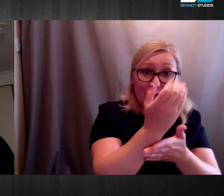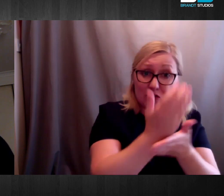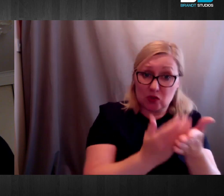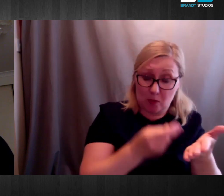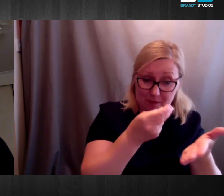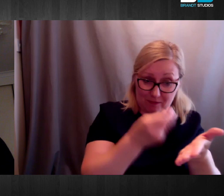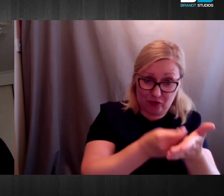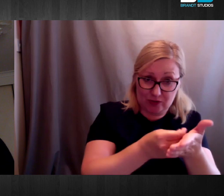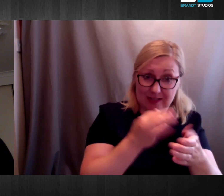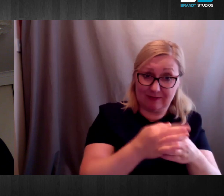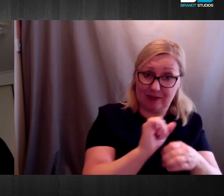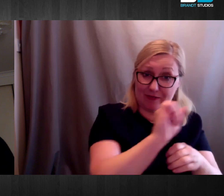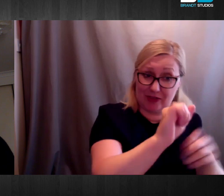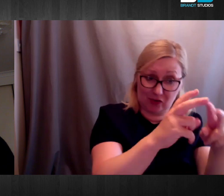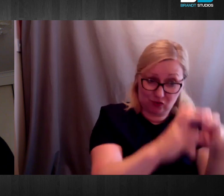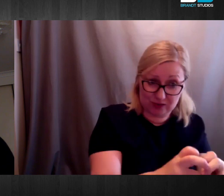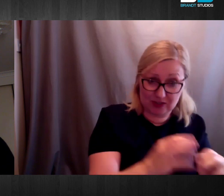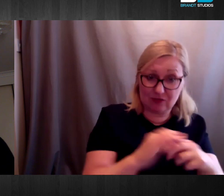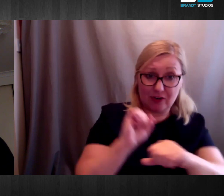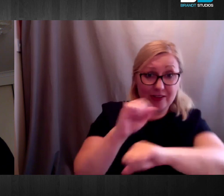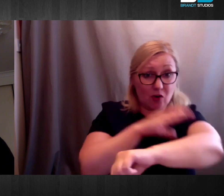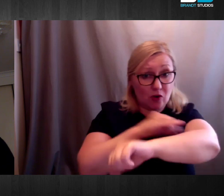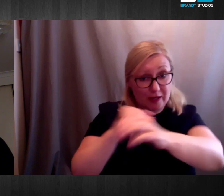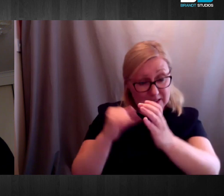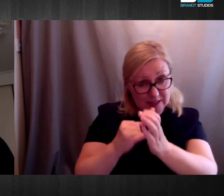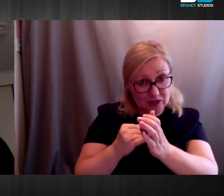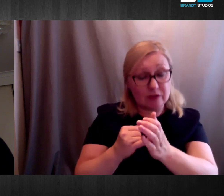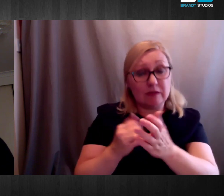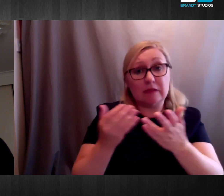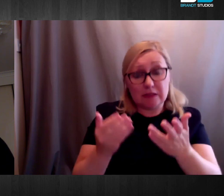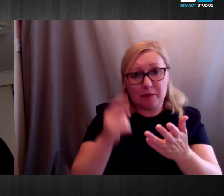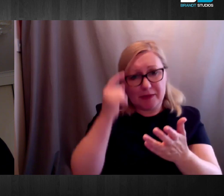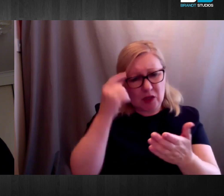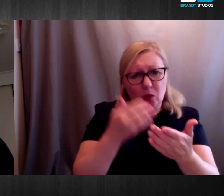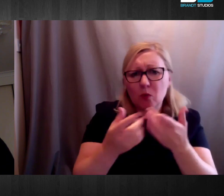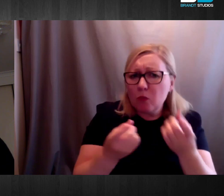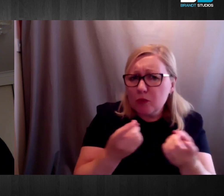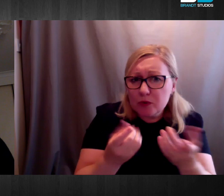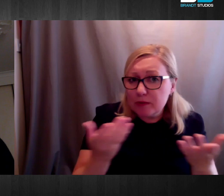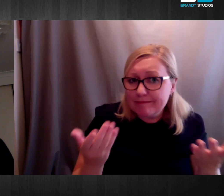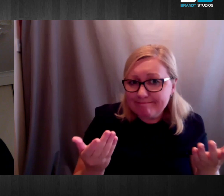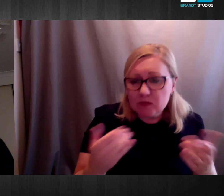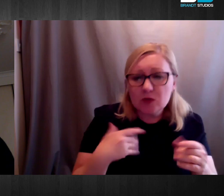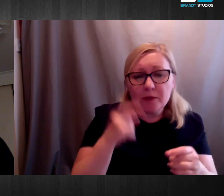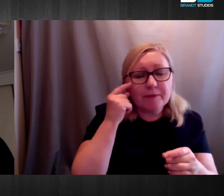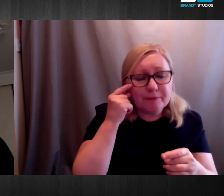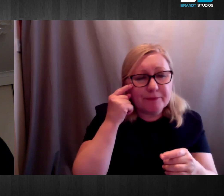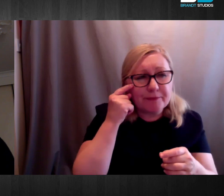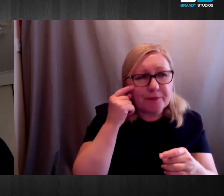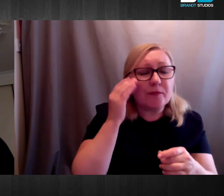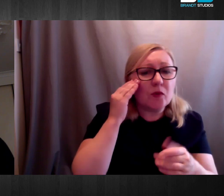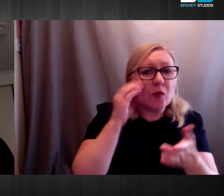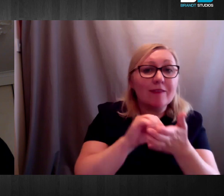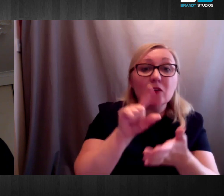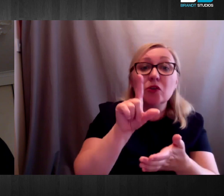I spoke to 20 people who were either on existing committees at Telethon Kids Institute or people that